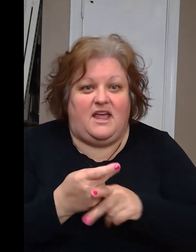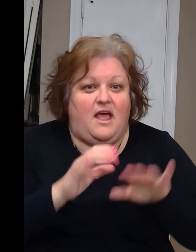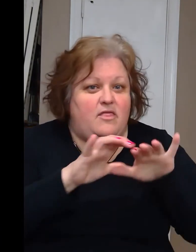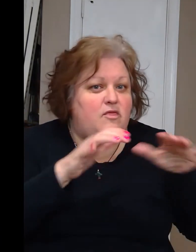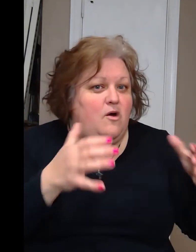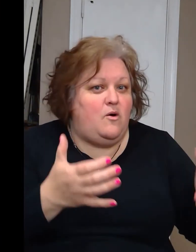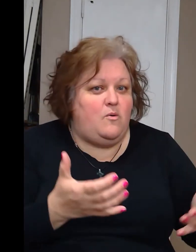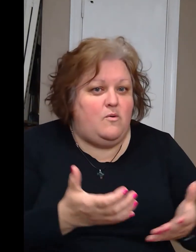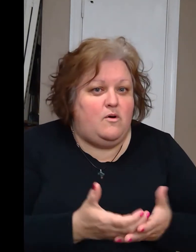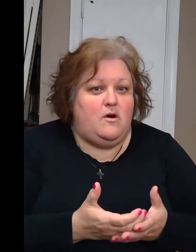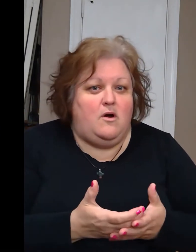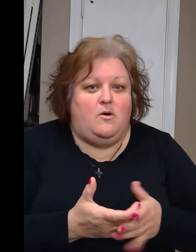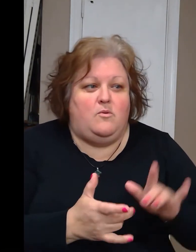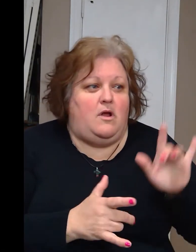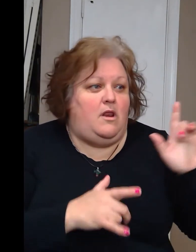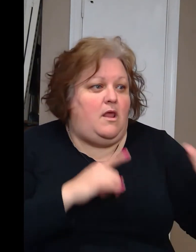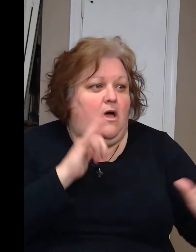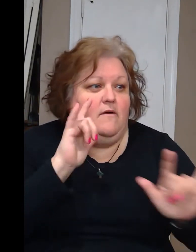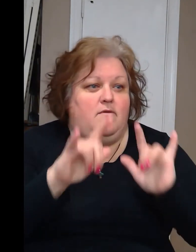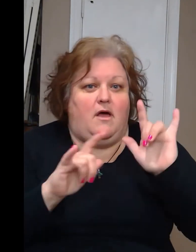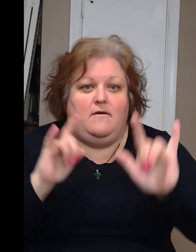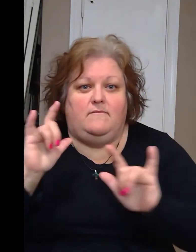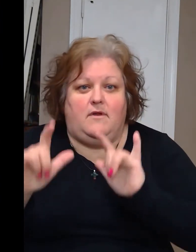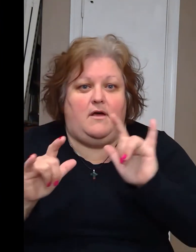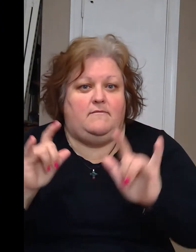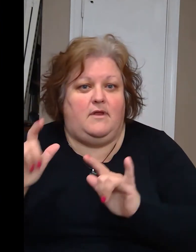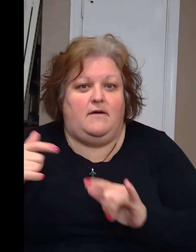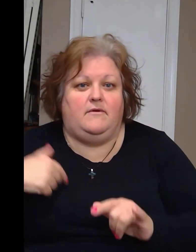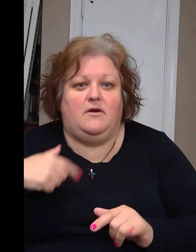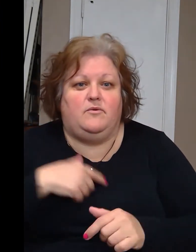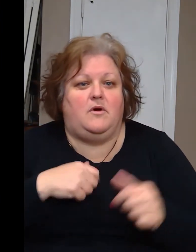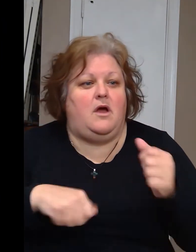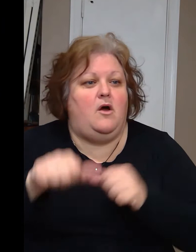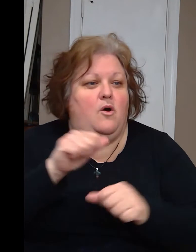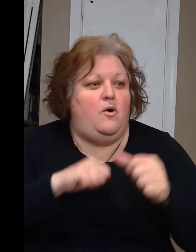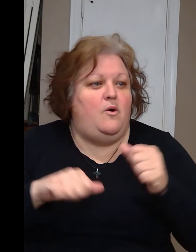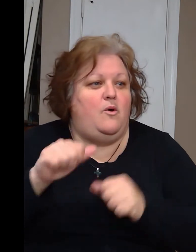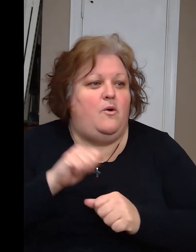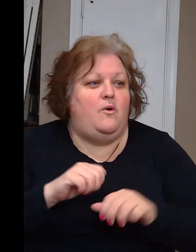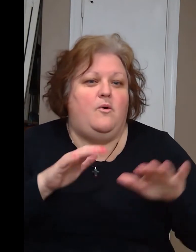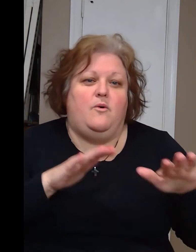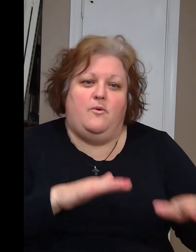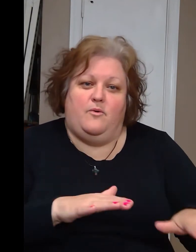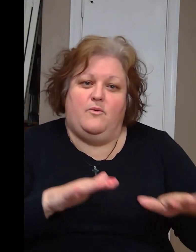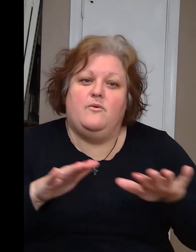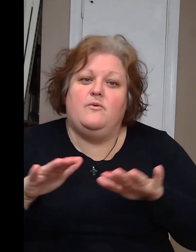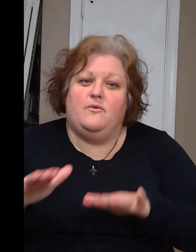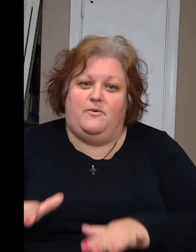world will be more loving, caring, and harmonious.